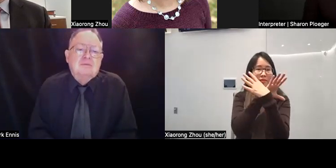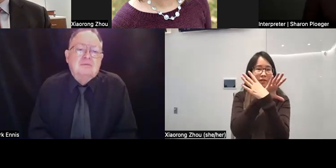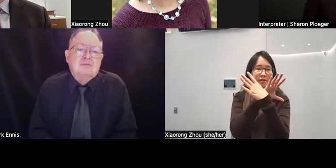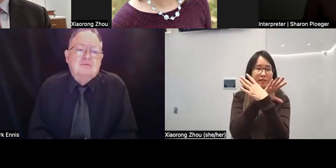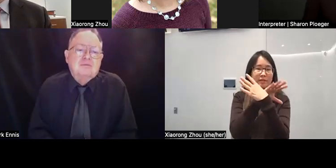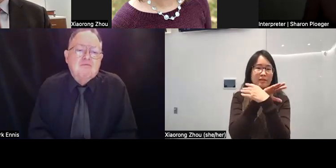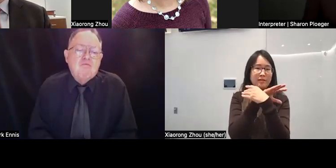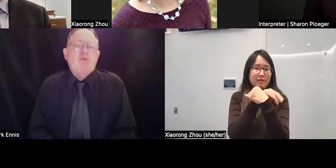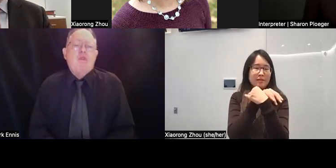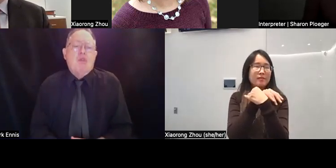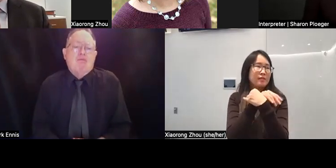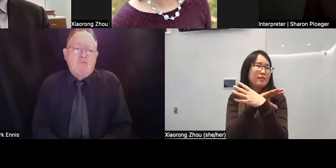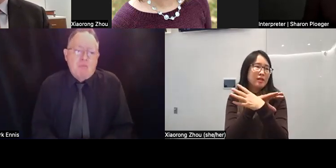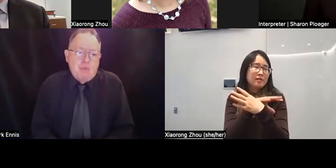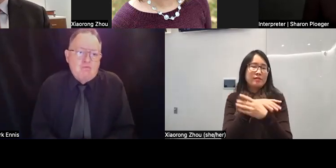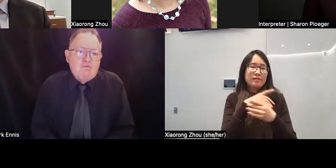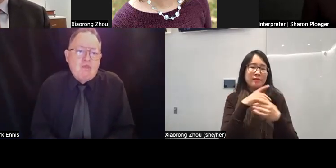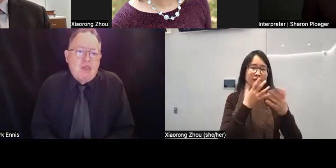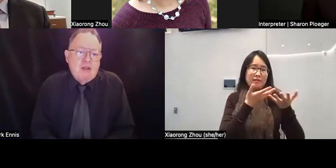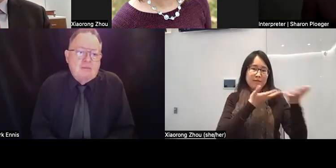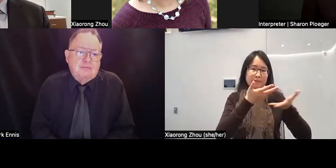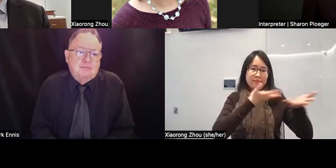It's mostly virtual.